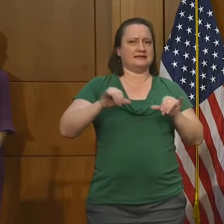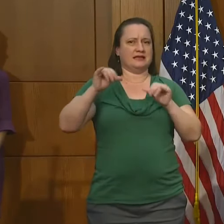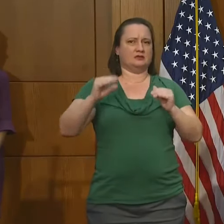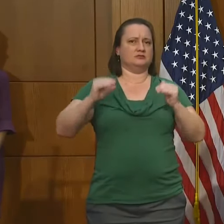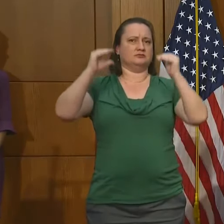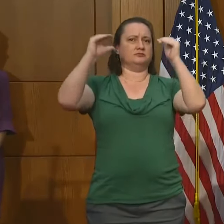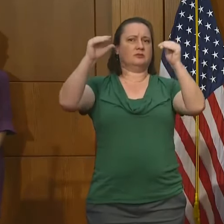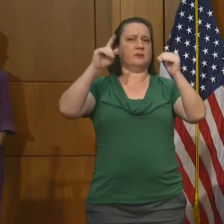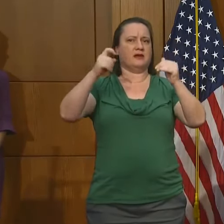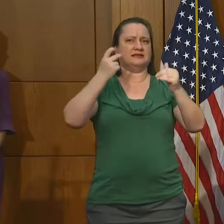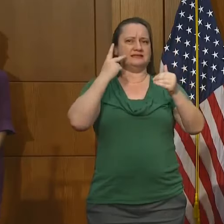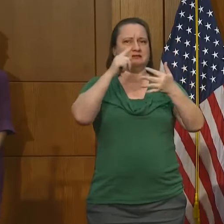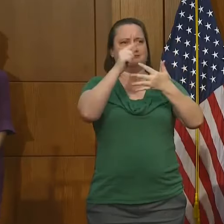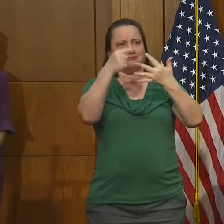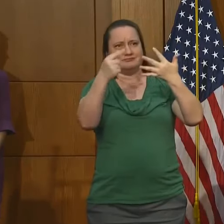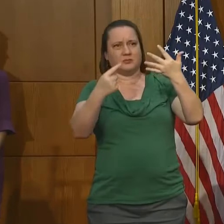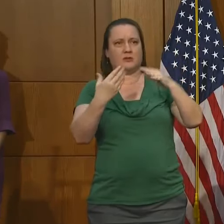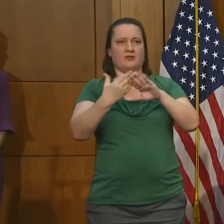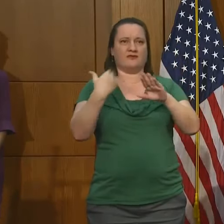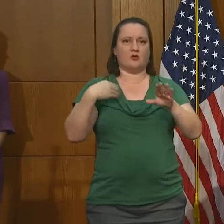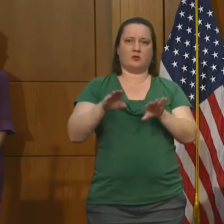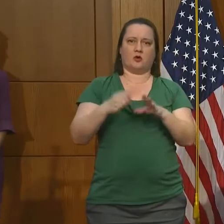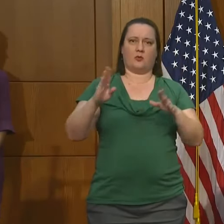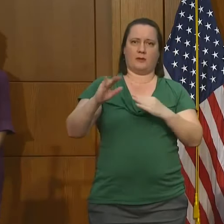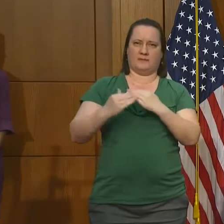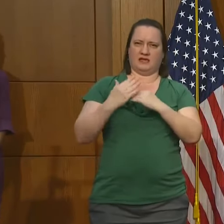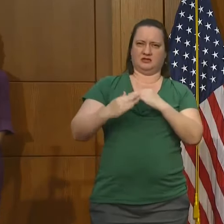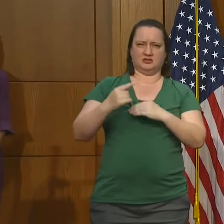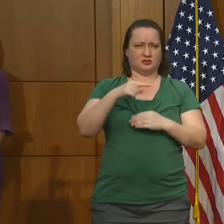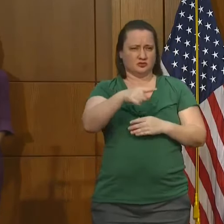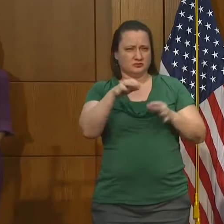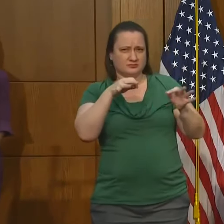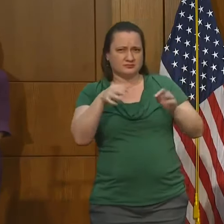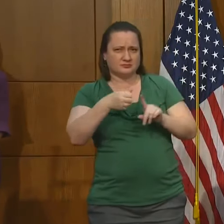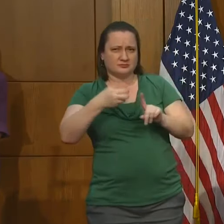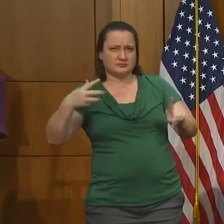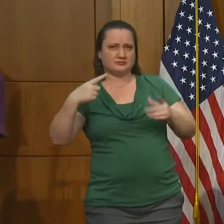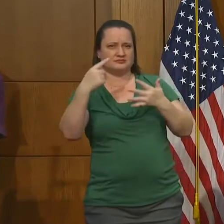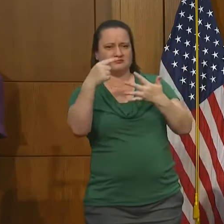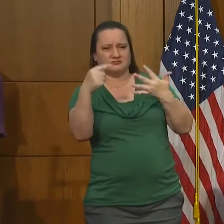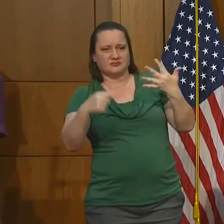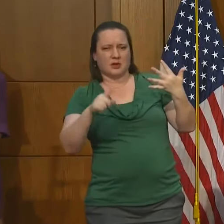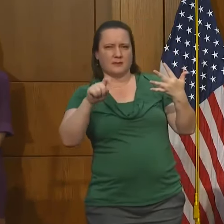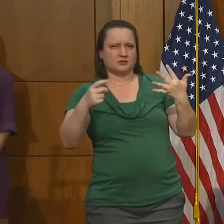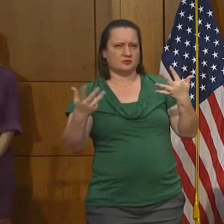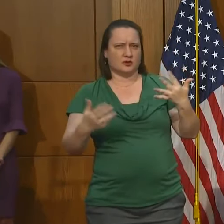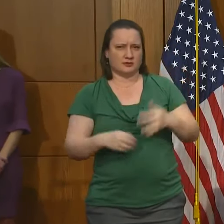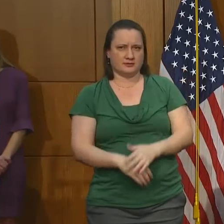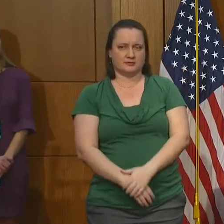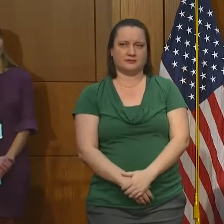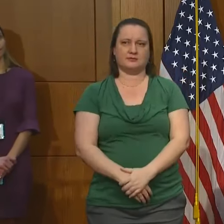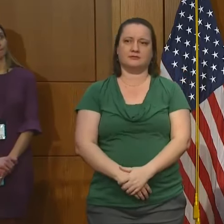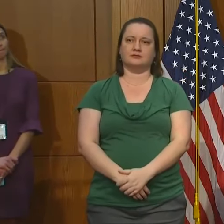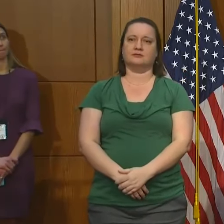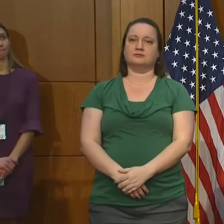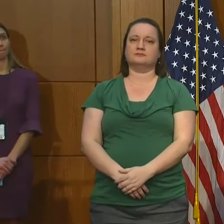of high bar we're looking at there. Yes, and I think the question is about our beaches. And first of